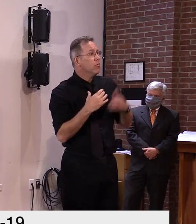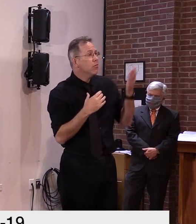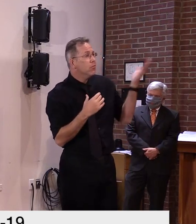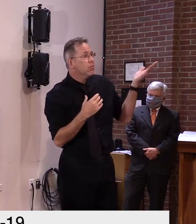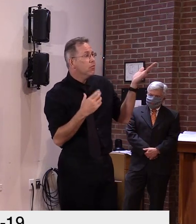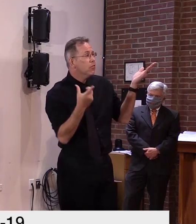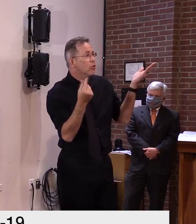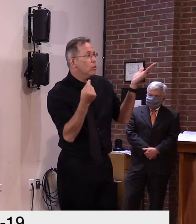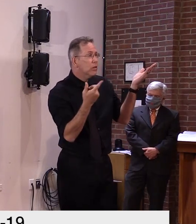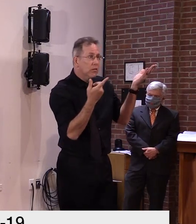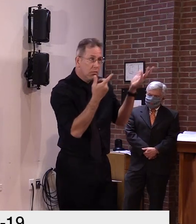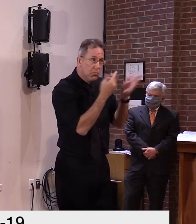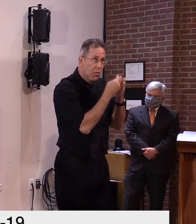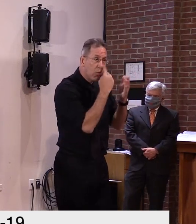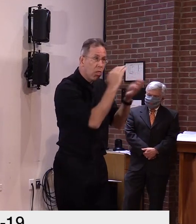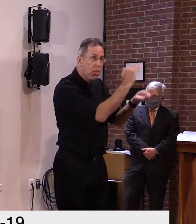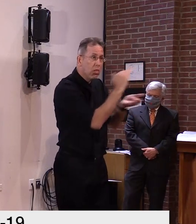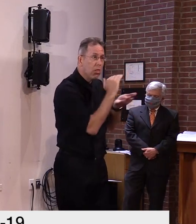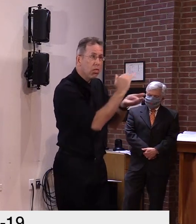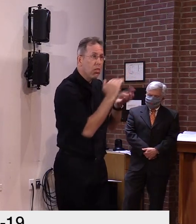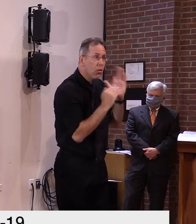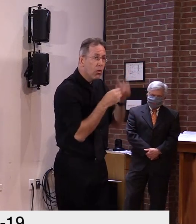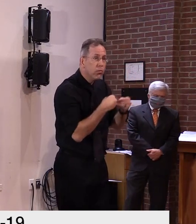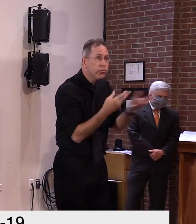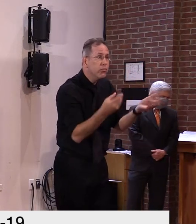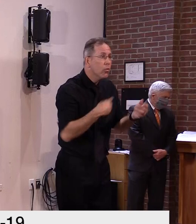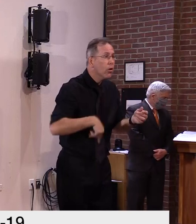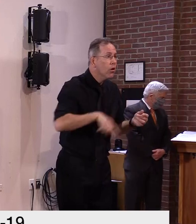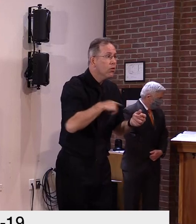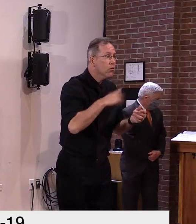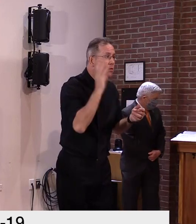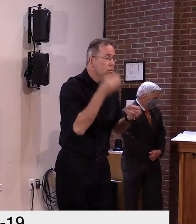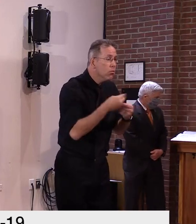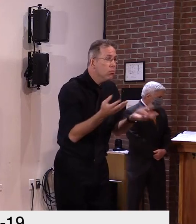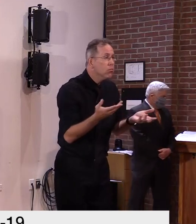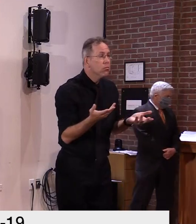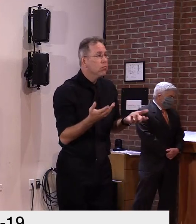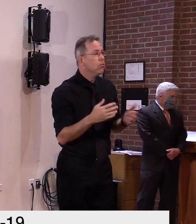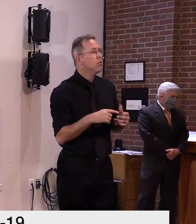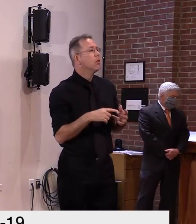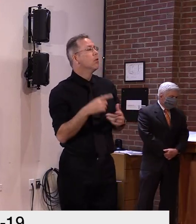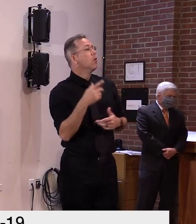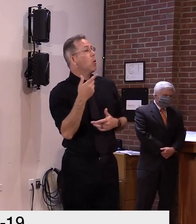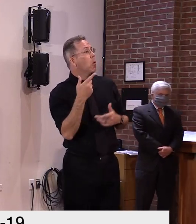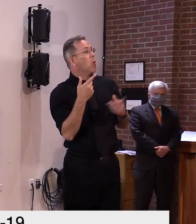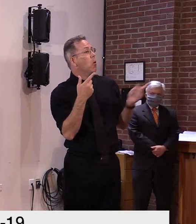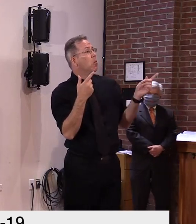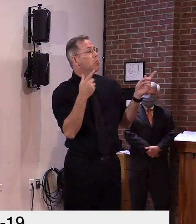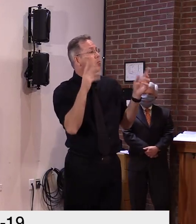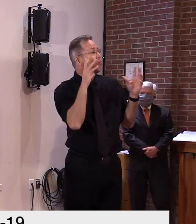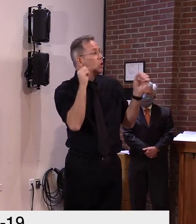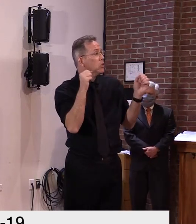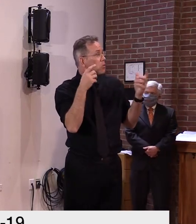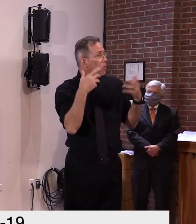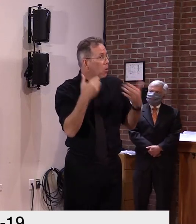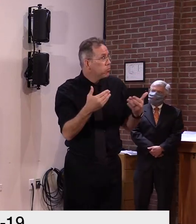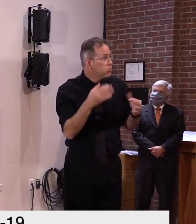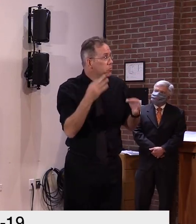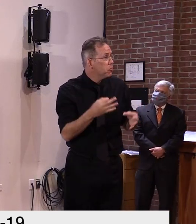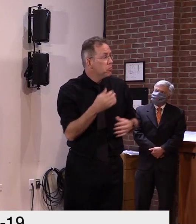the president announced that he was willing to move forward with a stimulus package. The House has passed